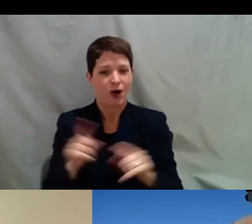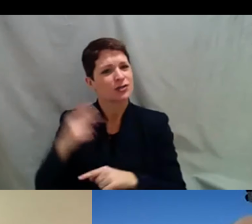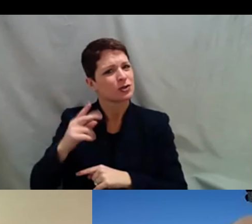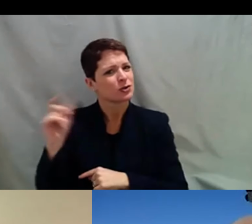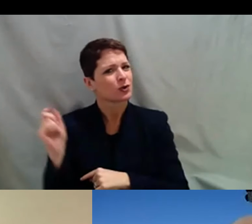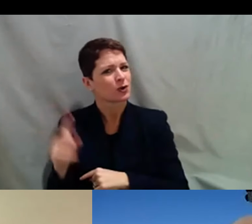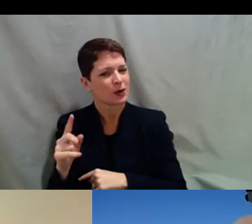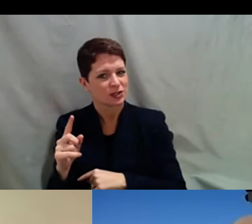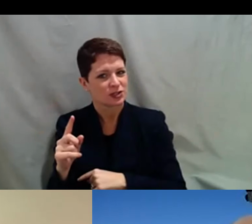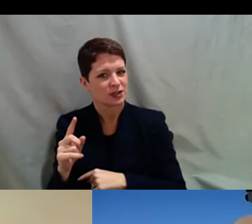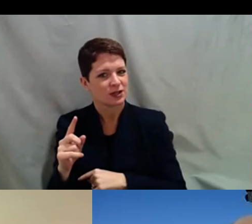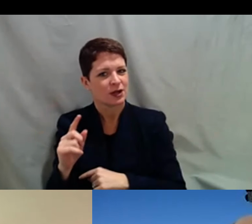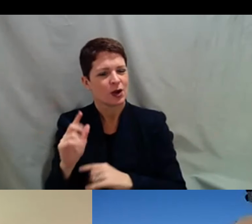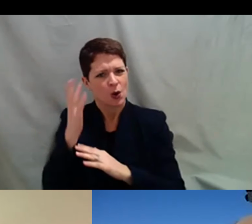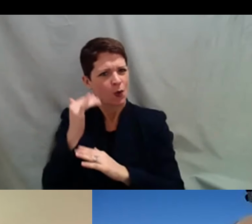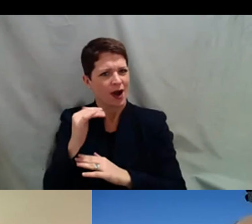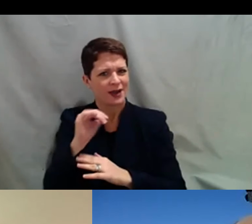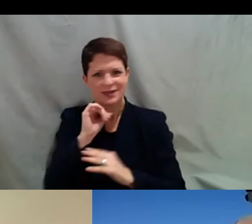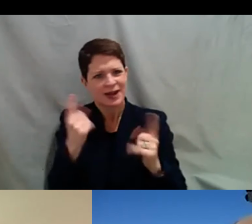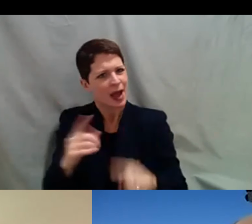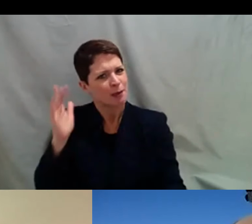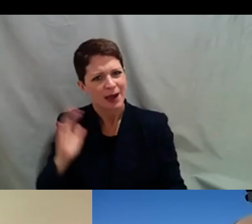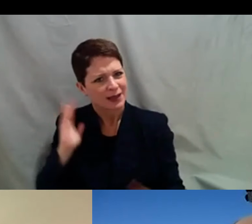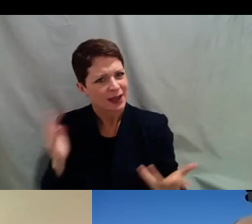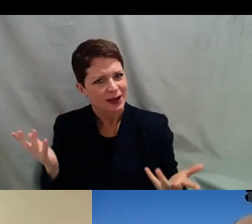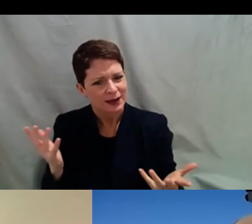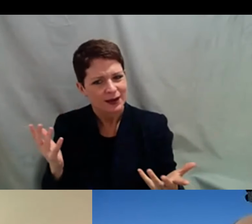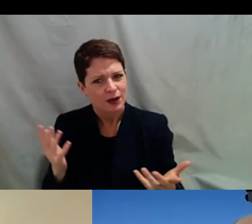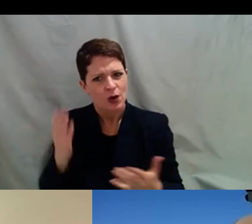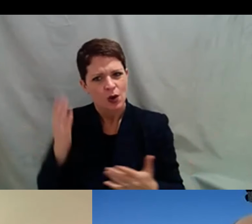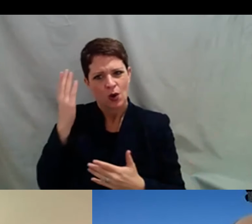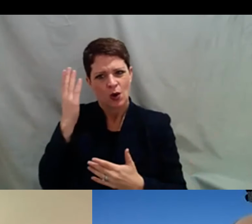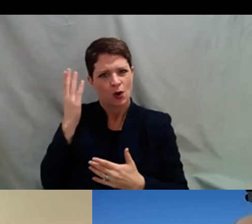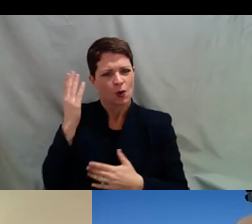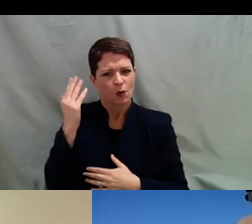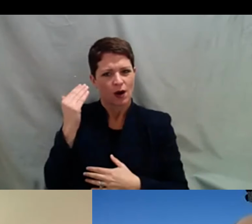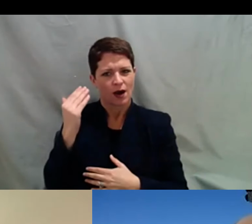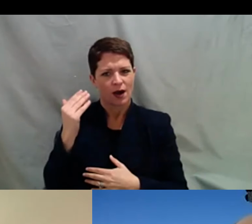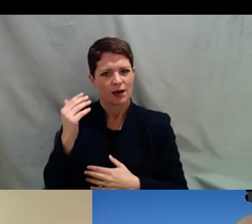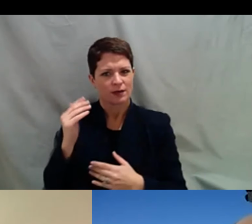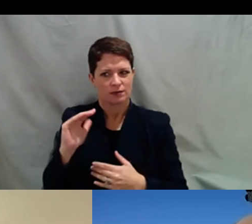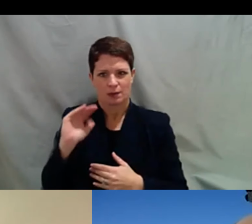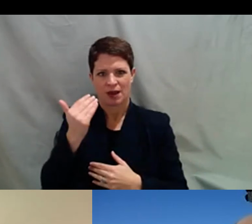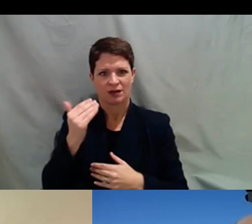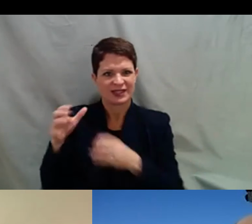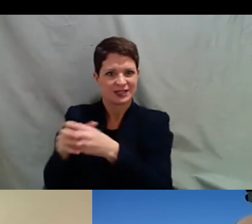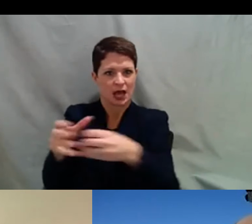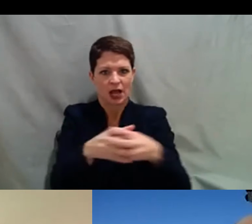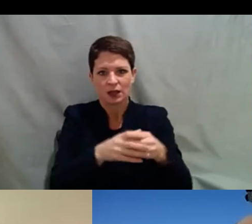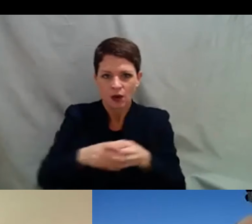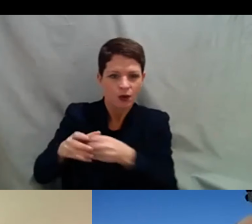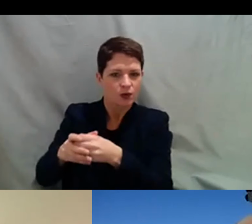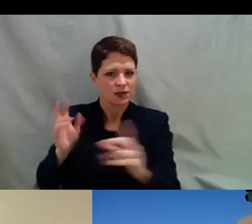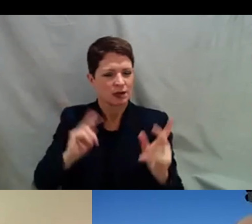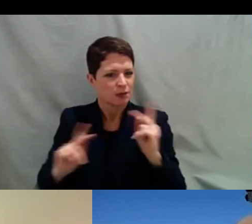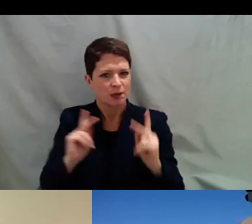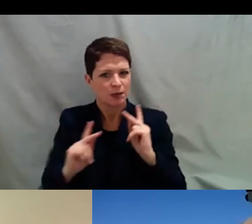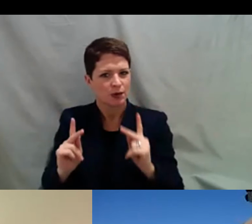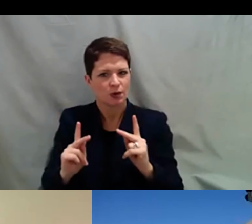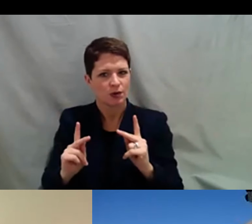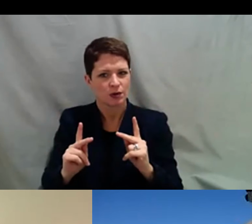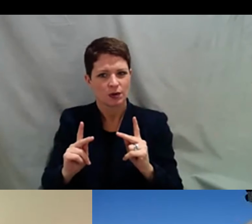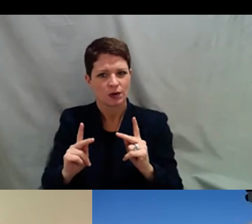that historians need to answer about why wasn't that happening, right? Like, why were there apparently some silos here with people really not kind